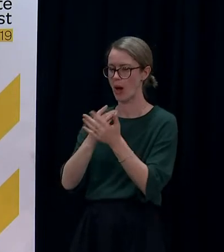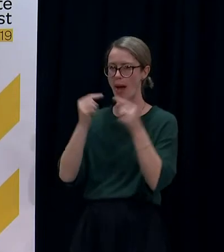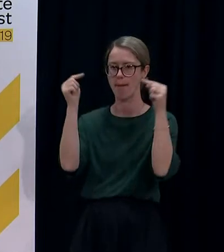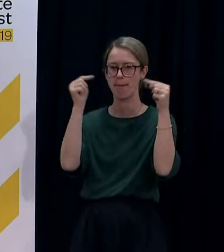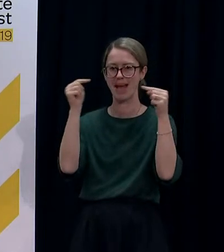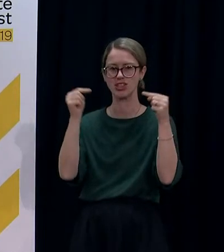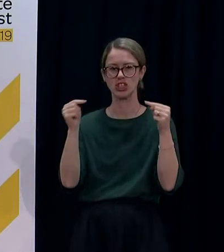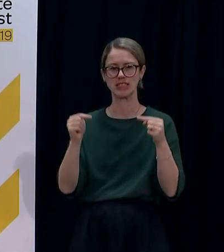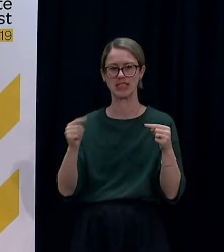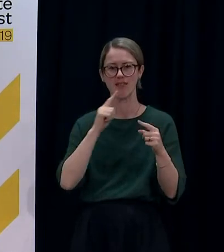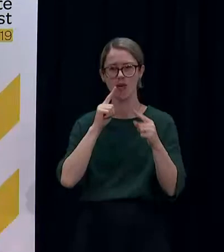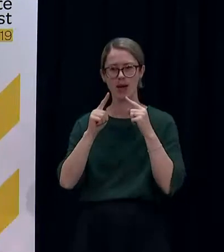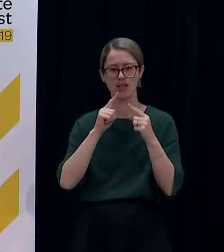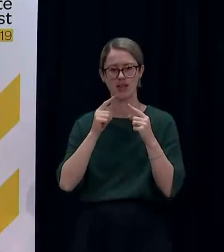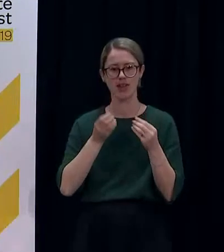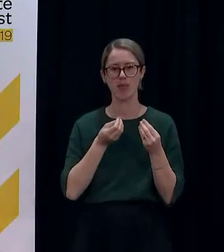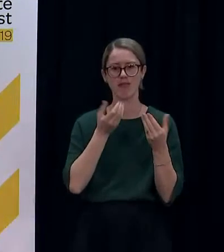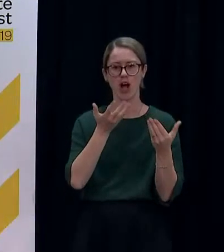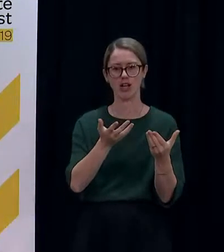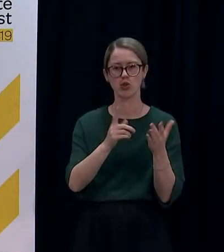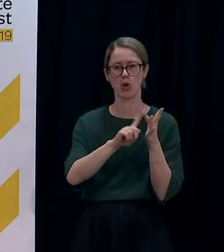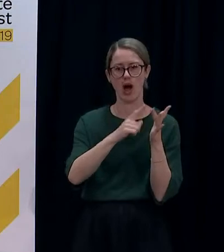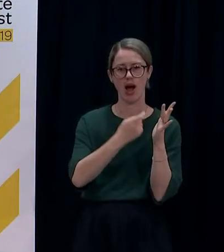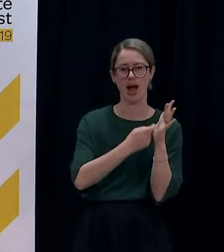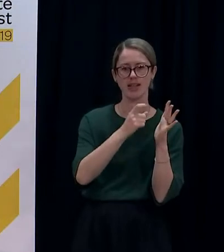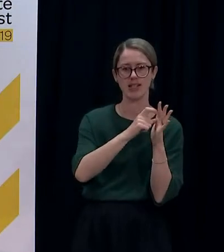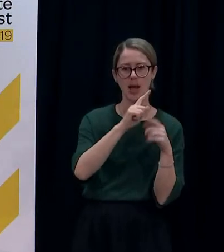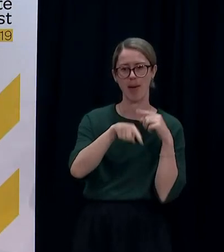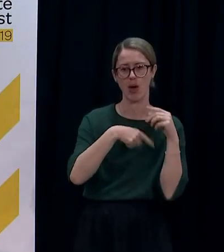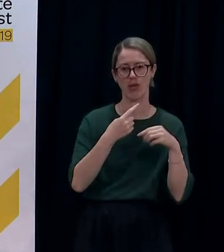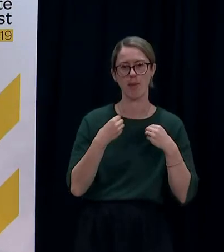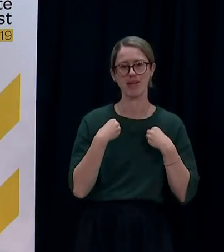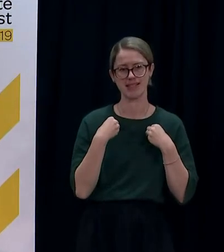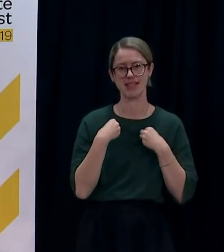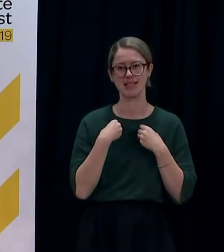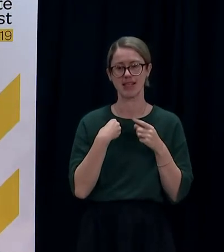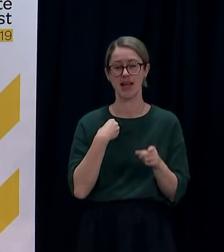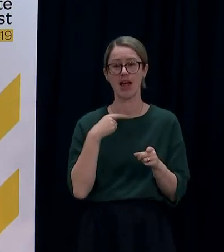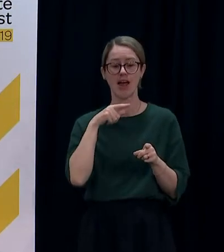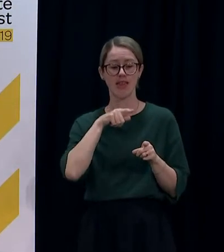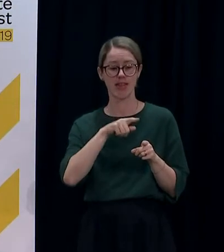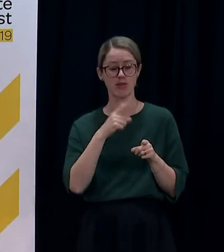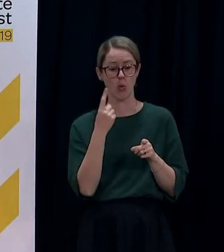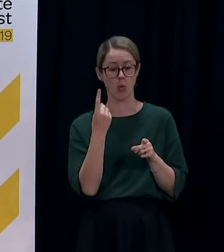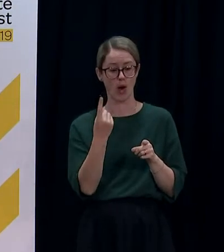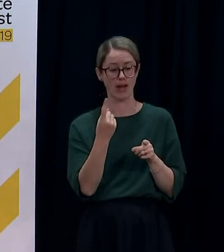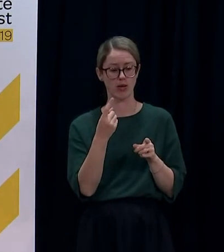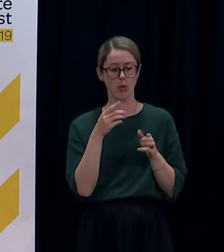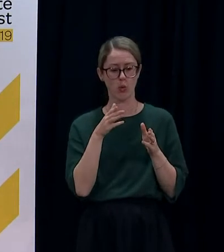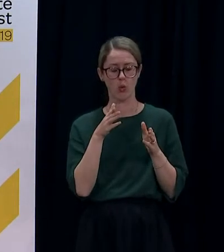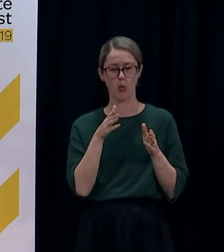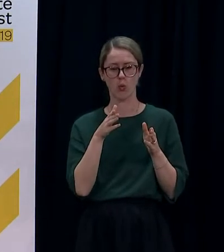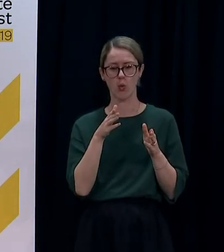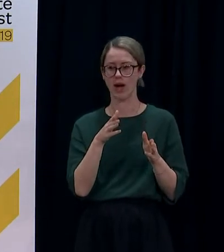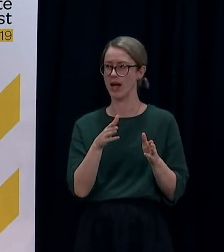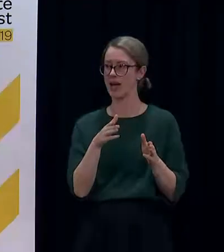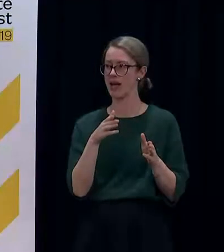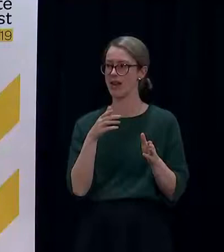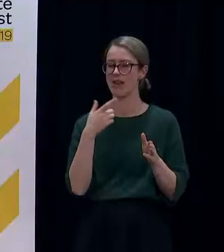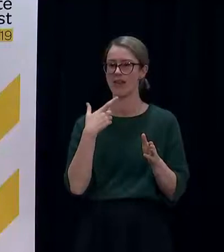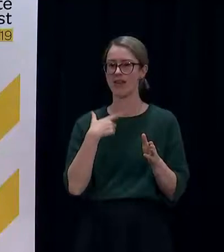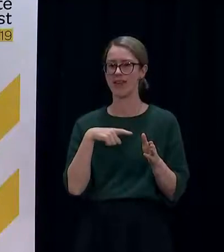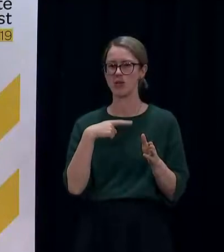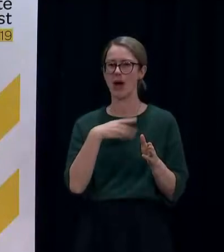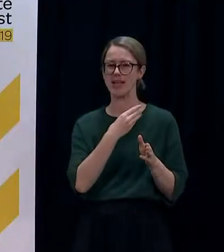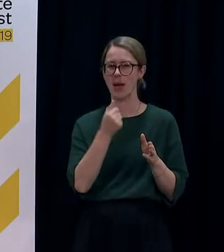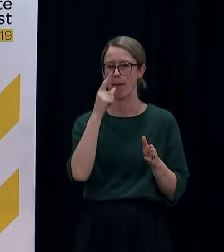as the information they have provided to Inland Revenue about their business. That is one of the things that's seeing people go into a pile where